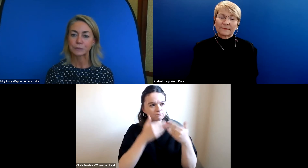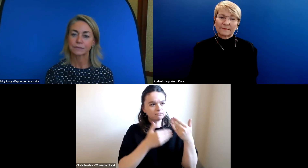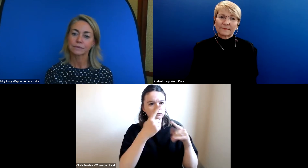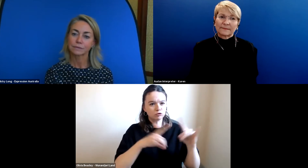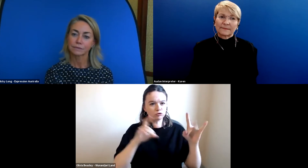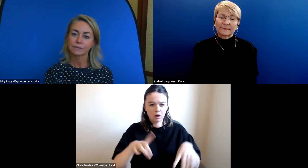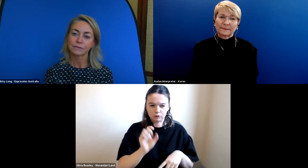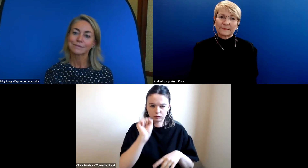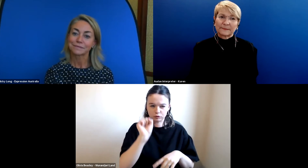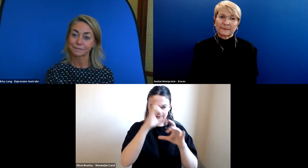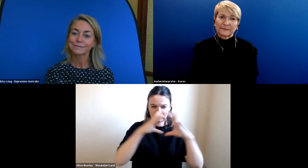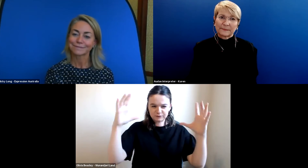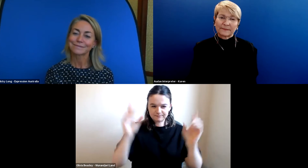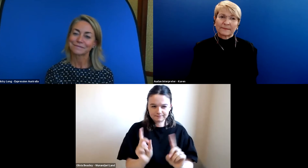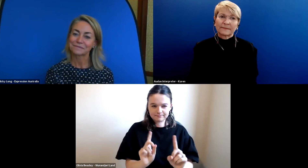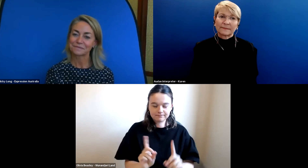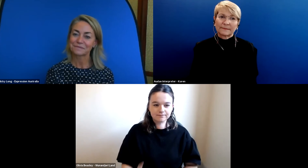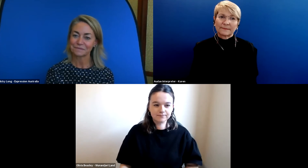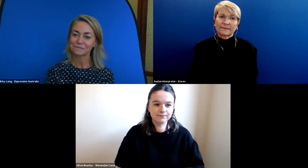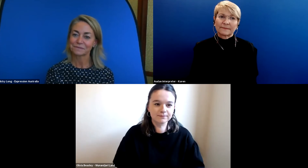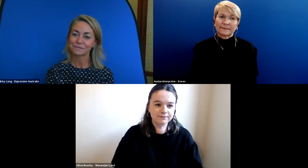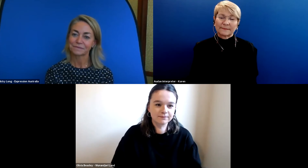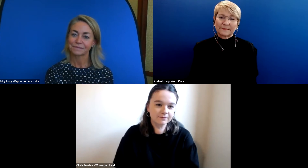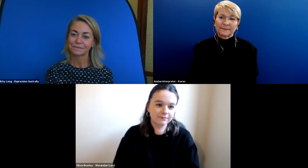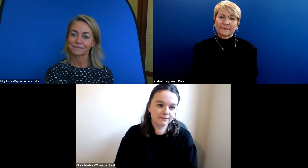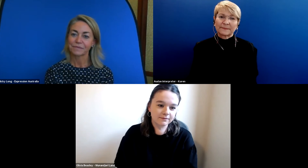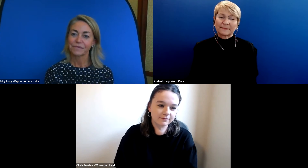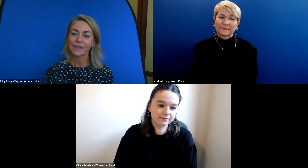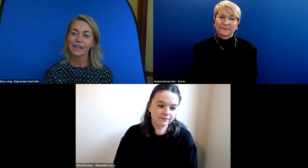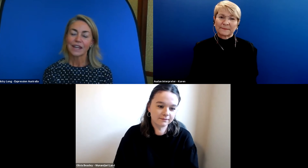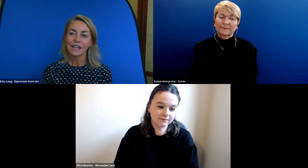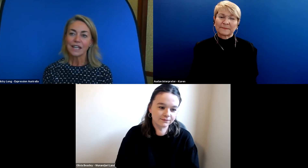So as a CEO, what vision do you have for Expression Australia?